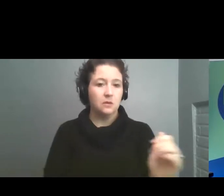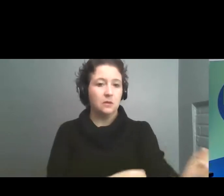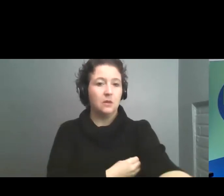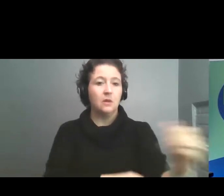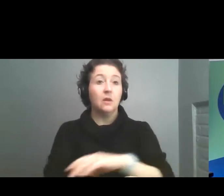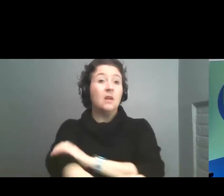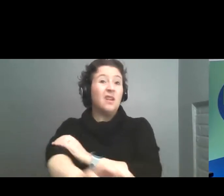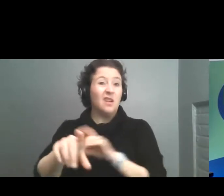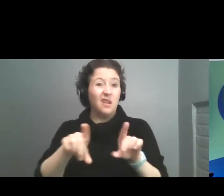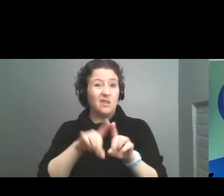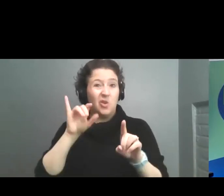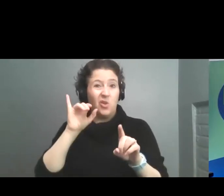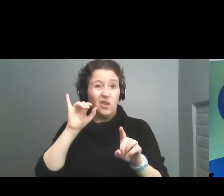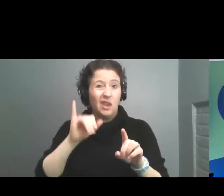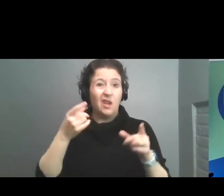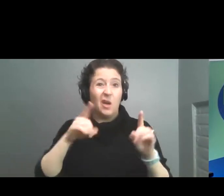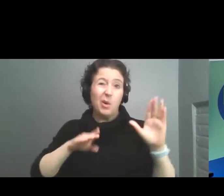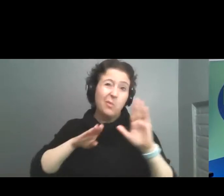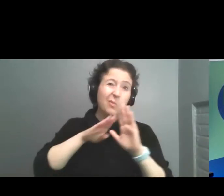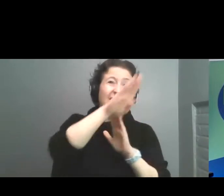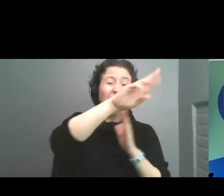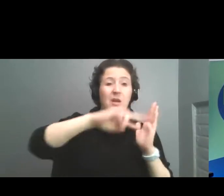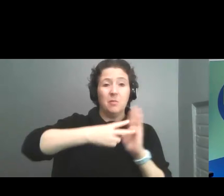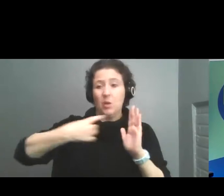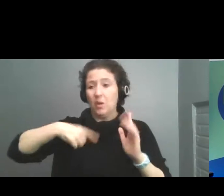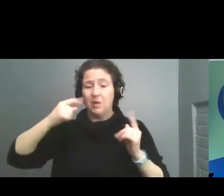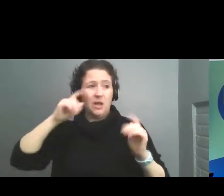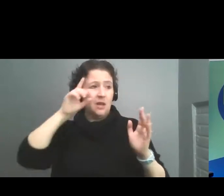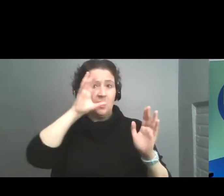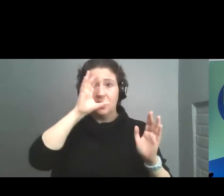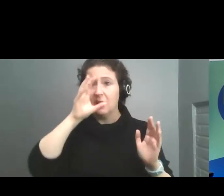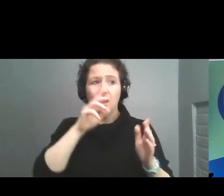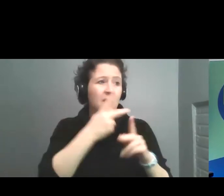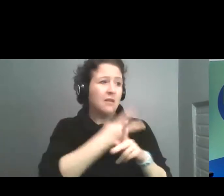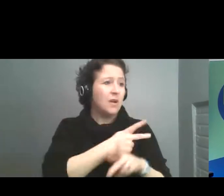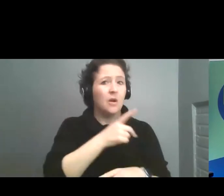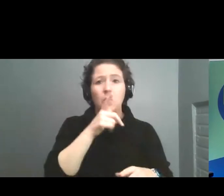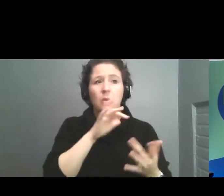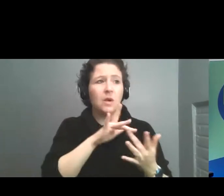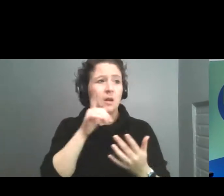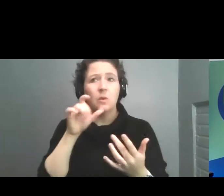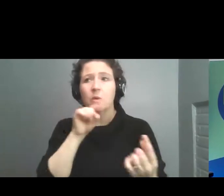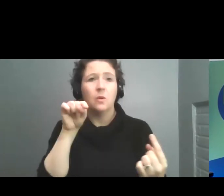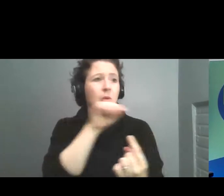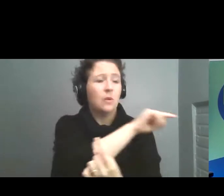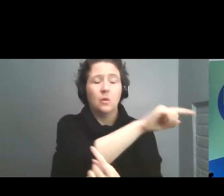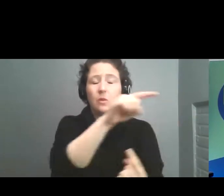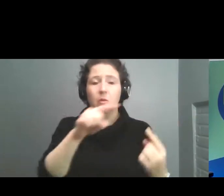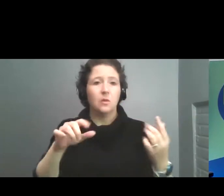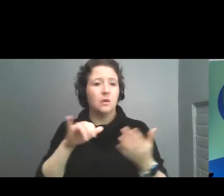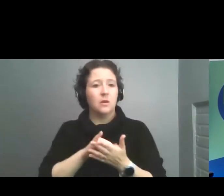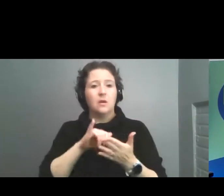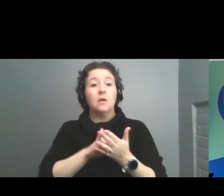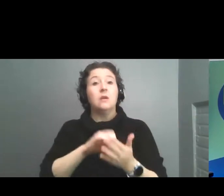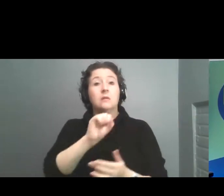impacting public health's ability to investigate cases in a timely manner. In Scott County, individuals